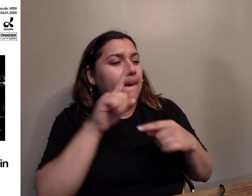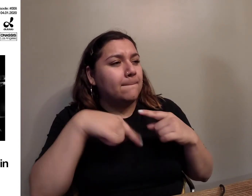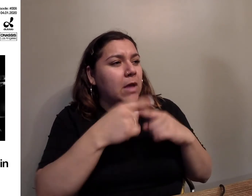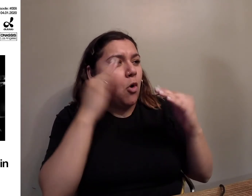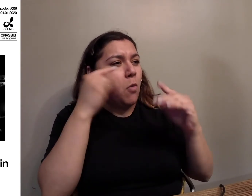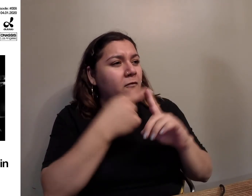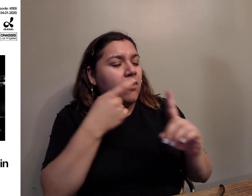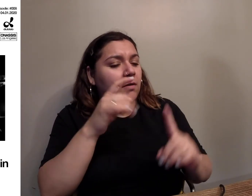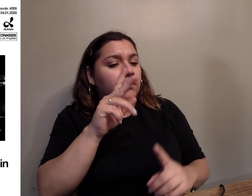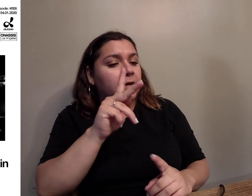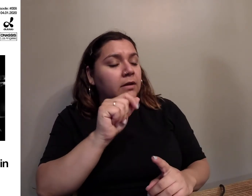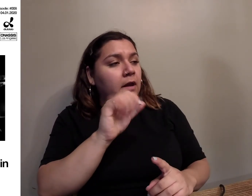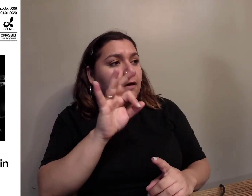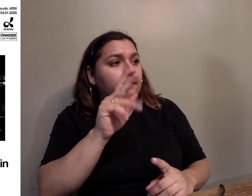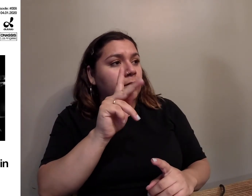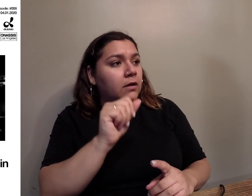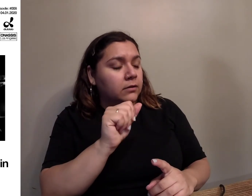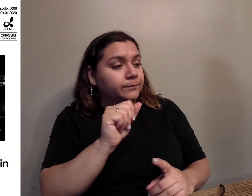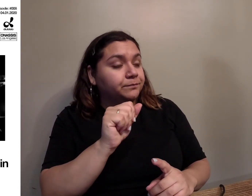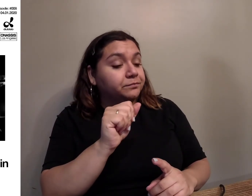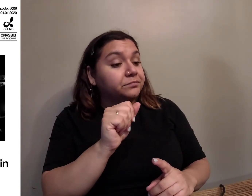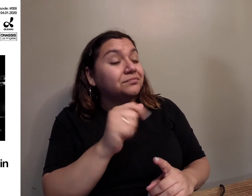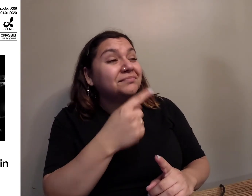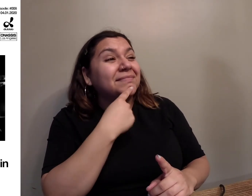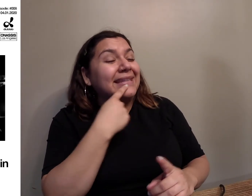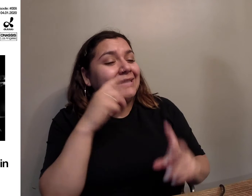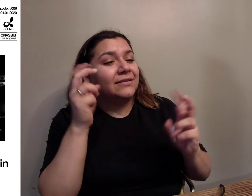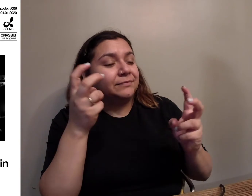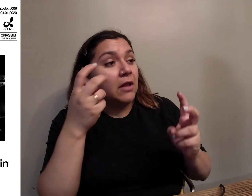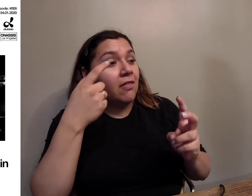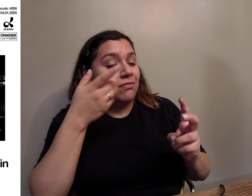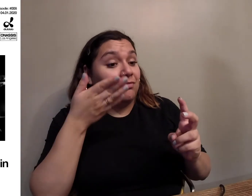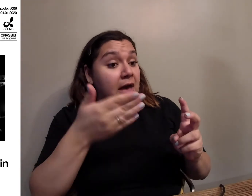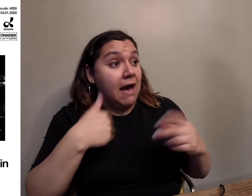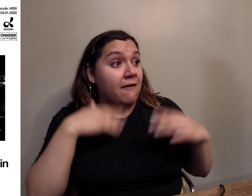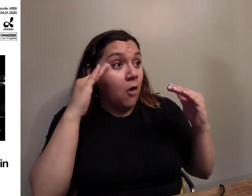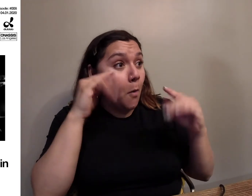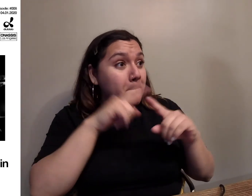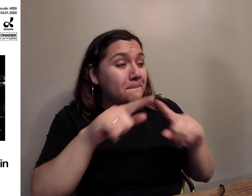said, "There's hope, but not for us." Right? Yeah.